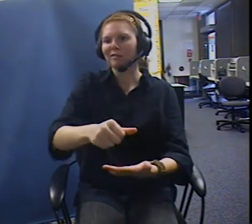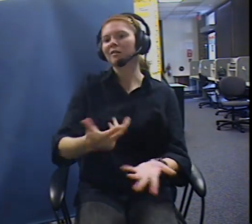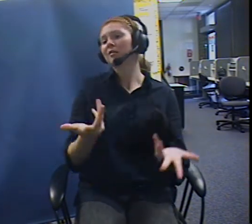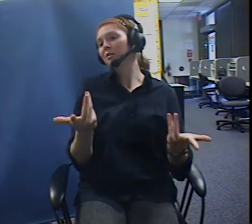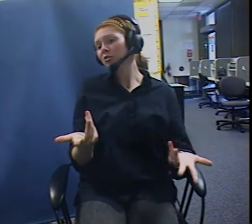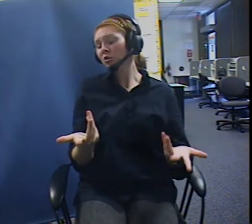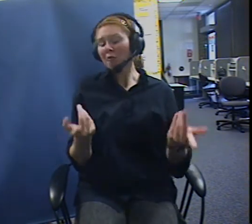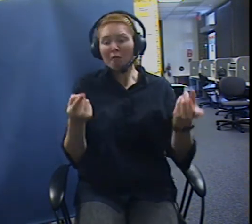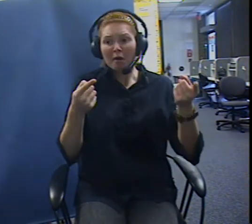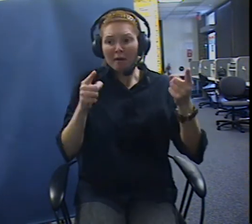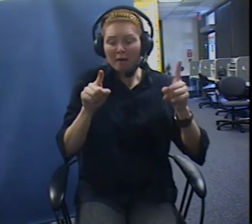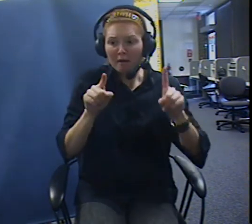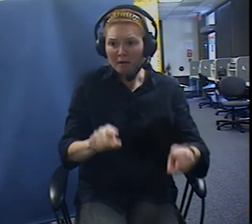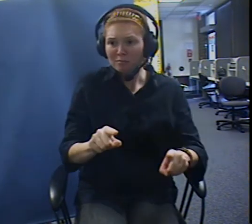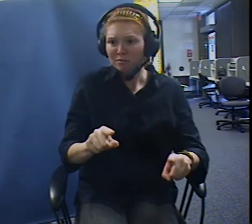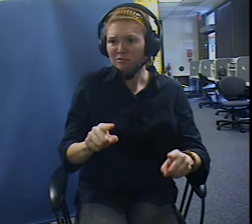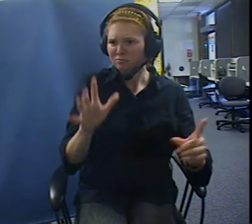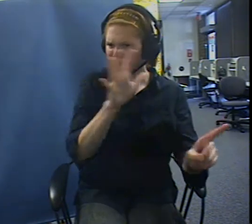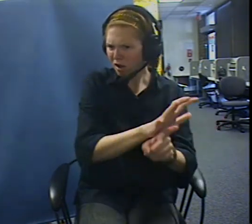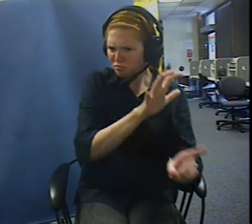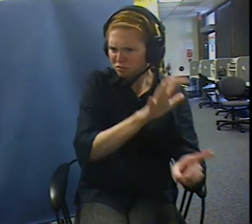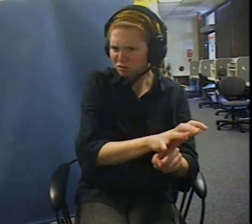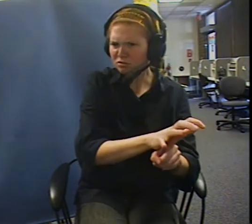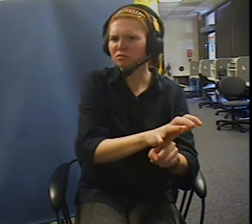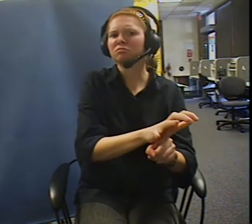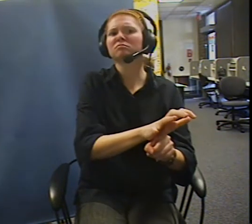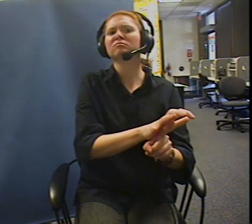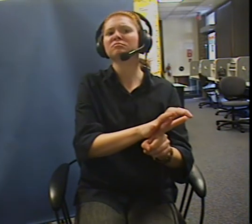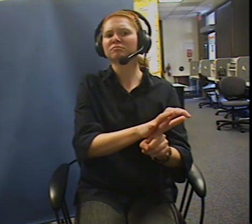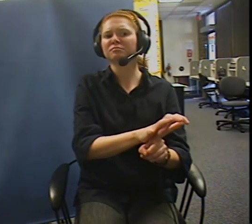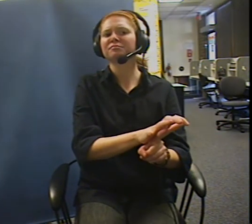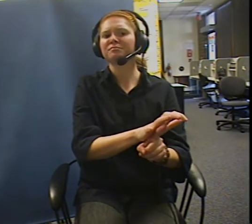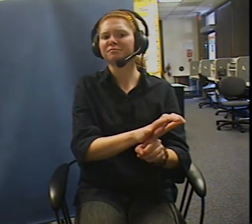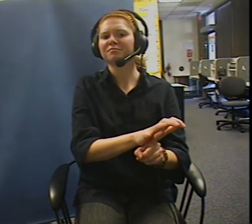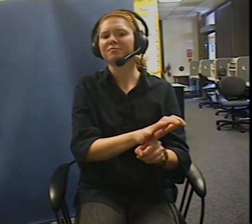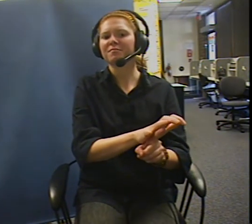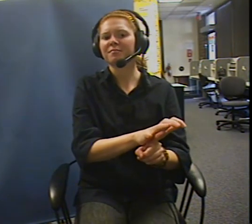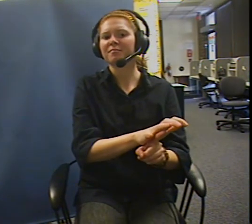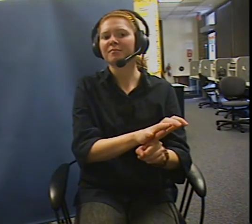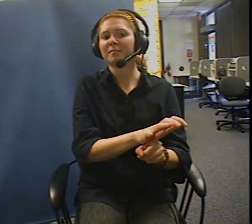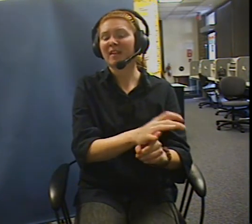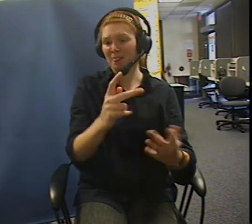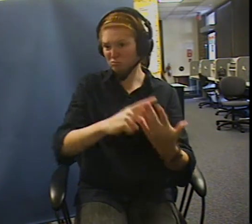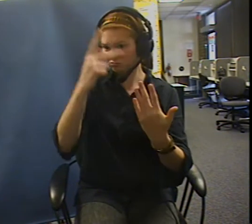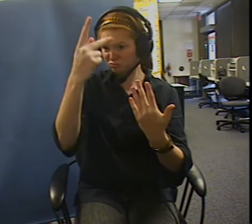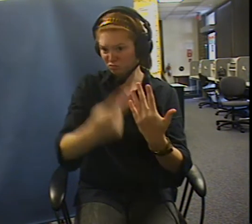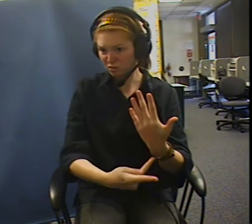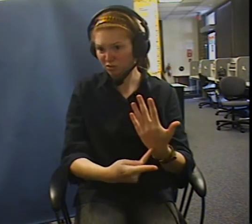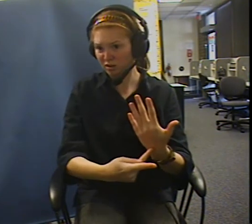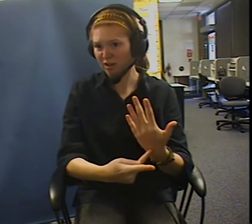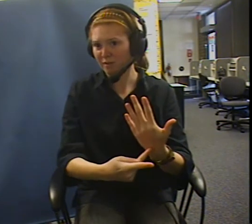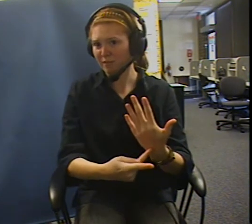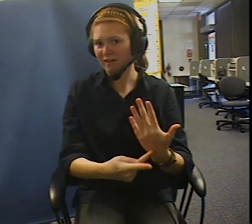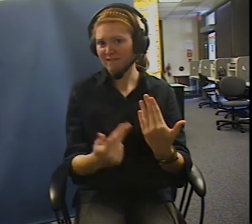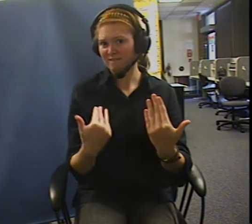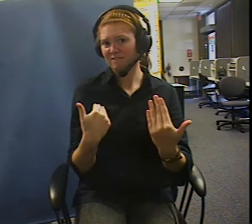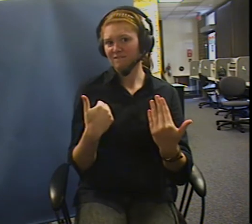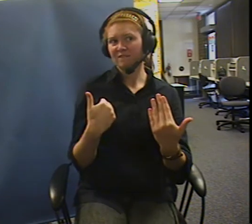5%. So this program made a lot of mortgage money available to residents, and it made home